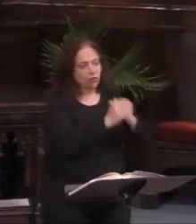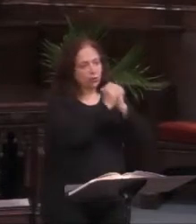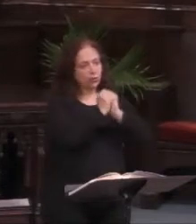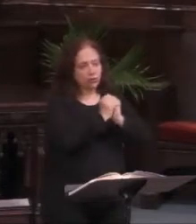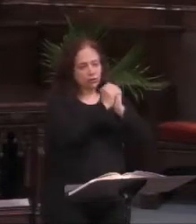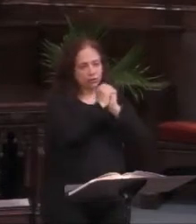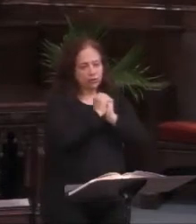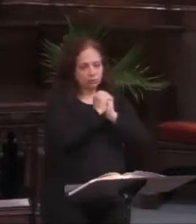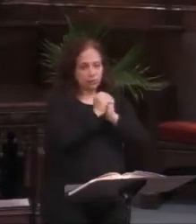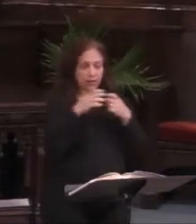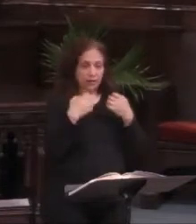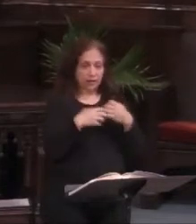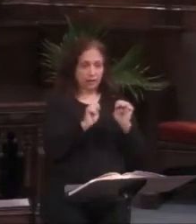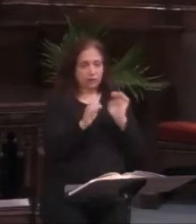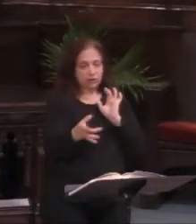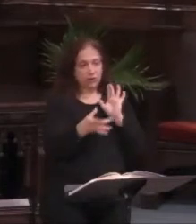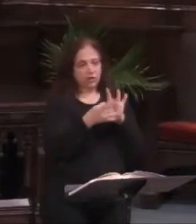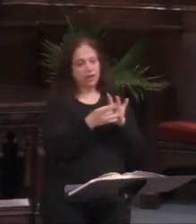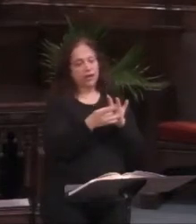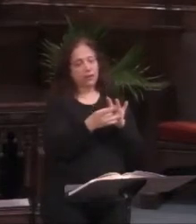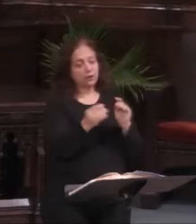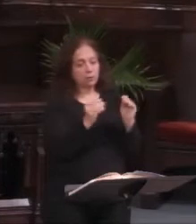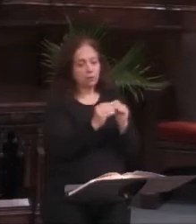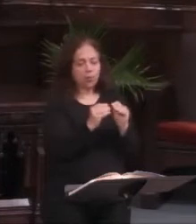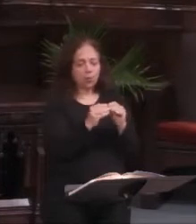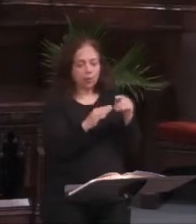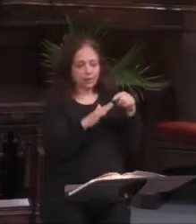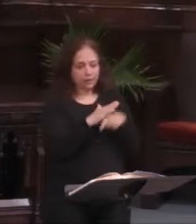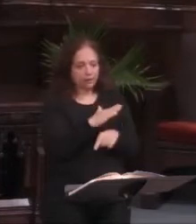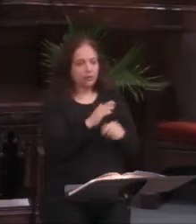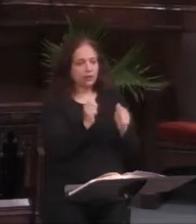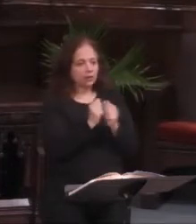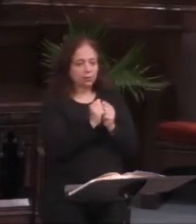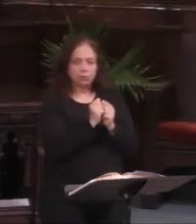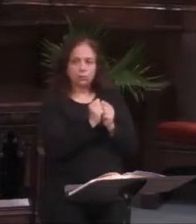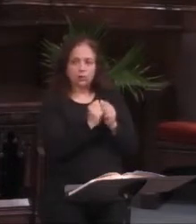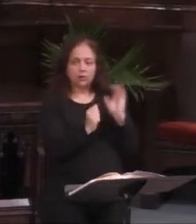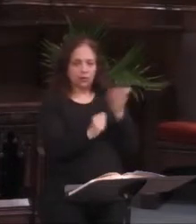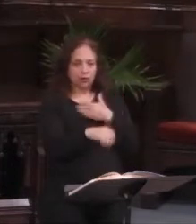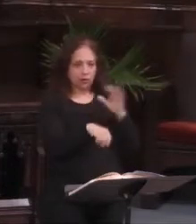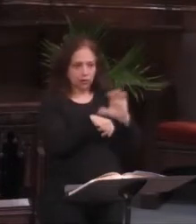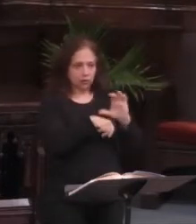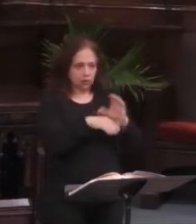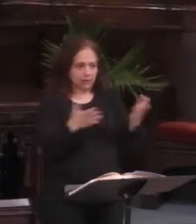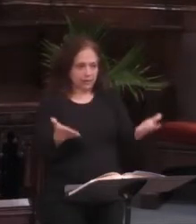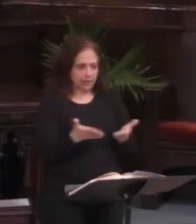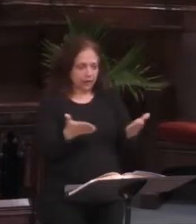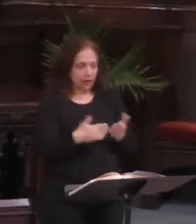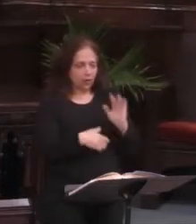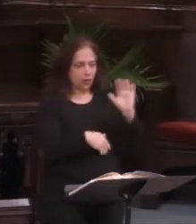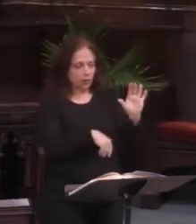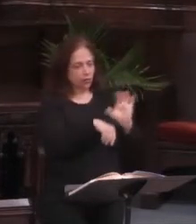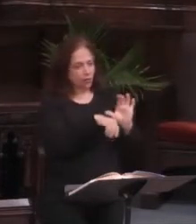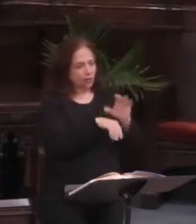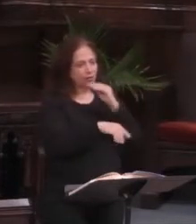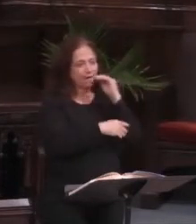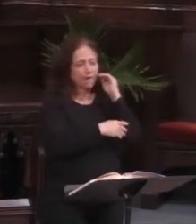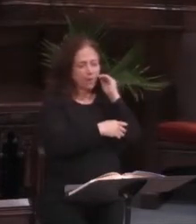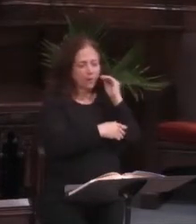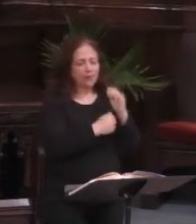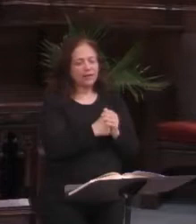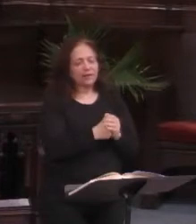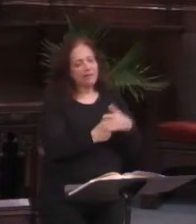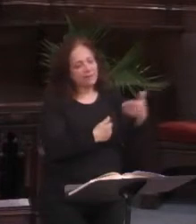worship in an effort to connect even more with our sanctuary here and your sanctuary at home.